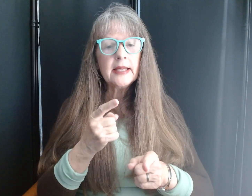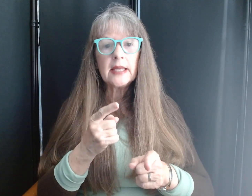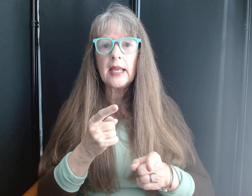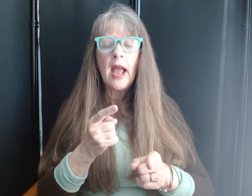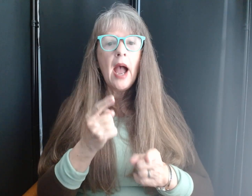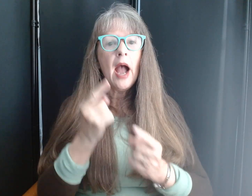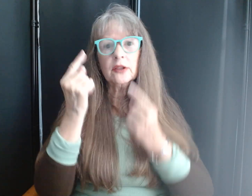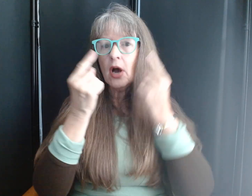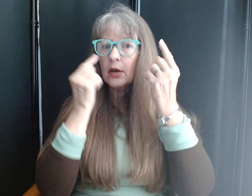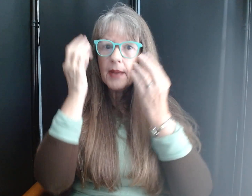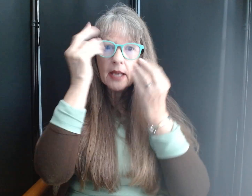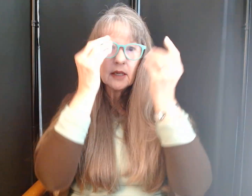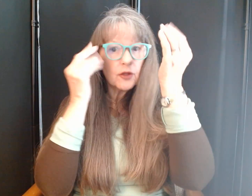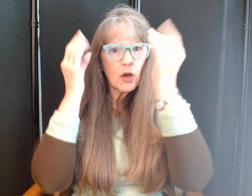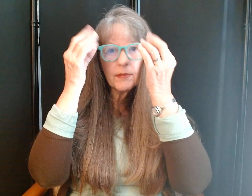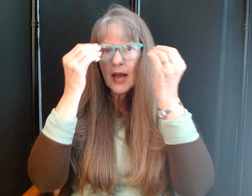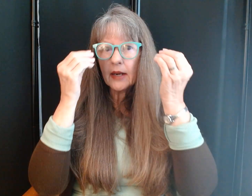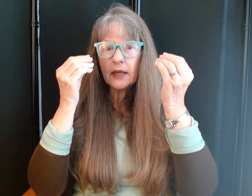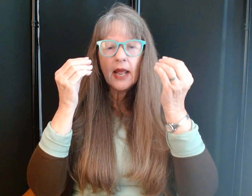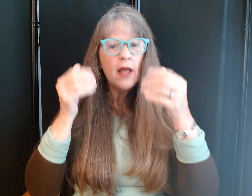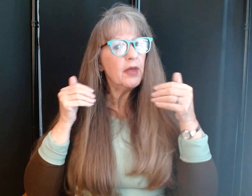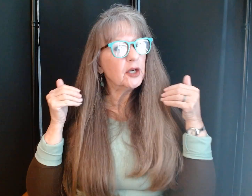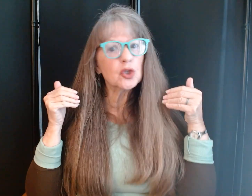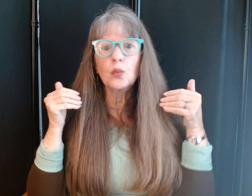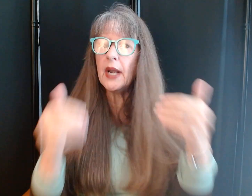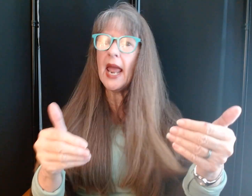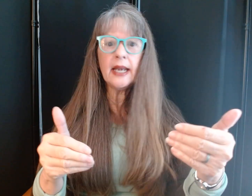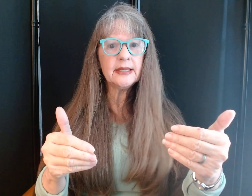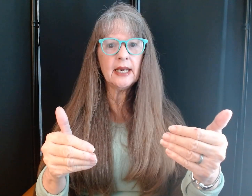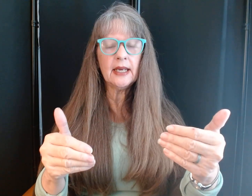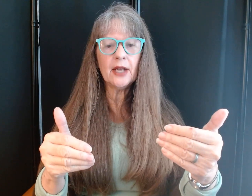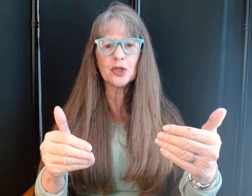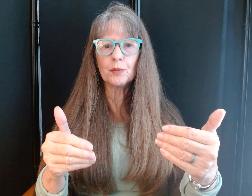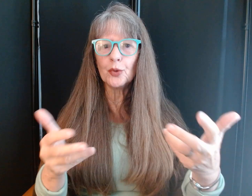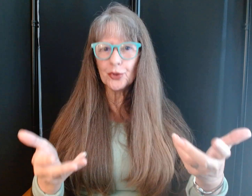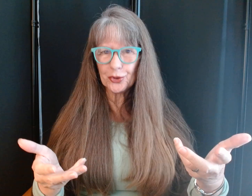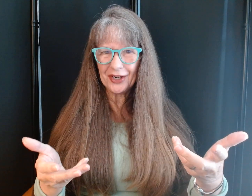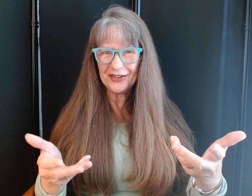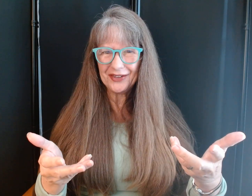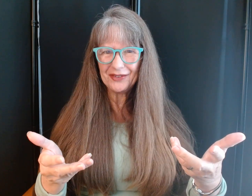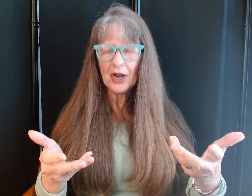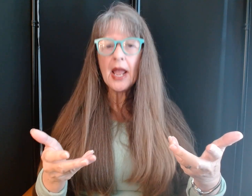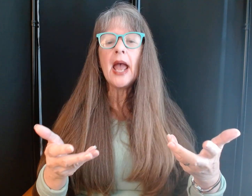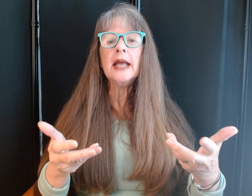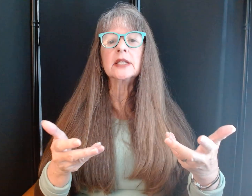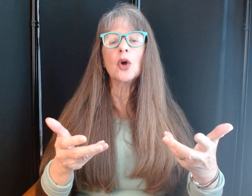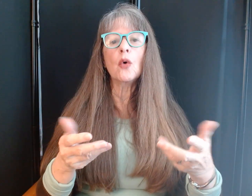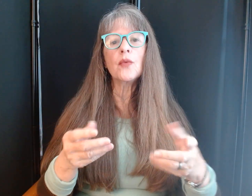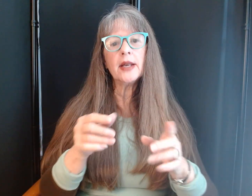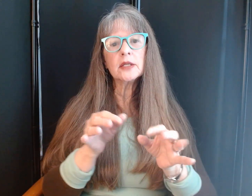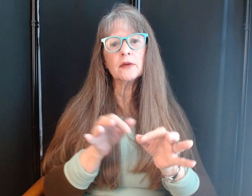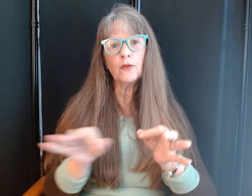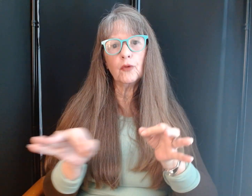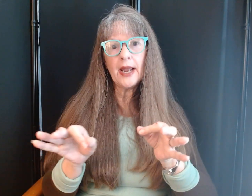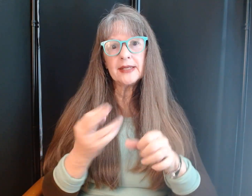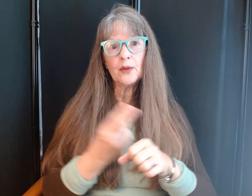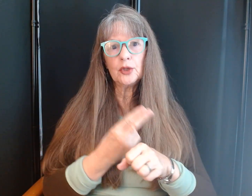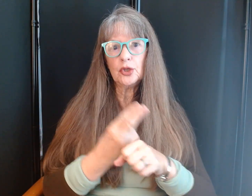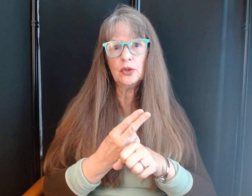like I thought about it, and then I just went ahead and did it. I just pulled the trigger. And so that is a phrase that was